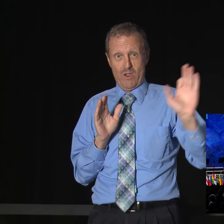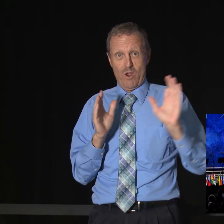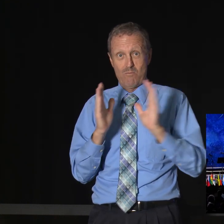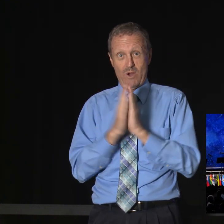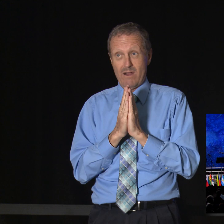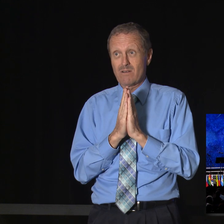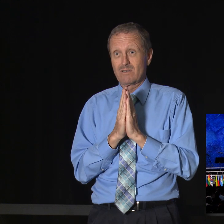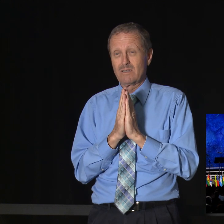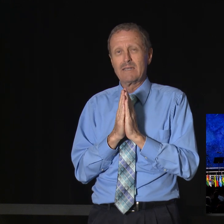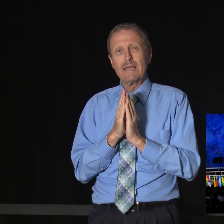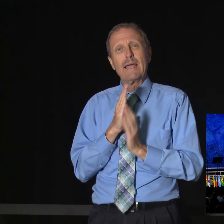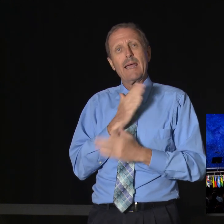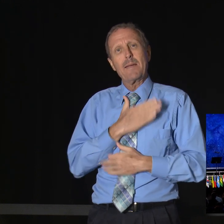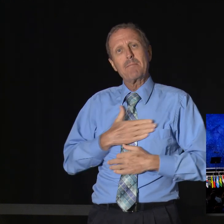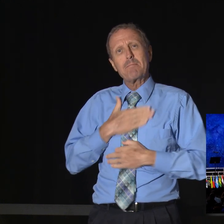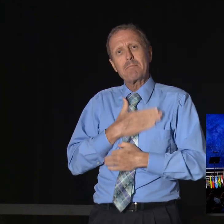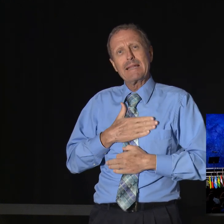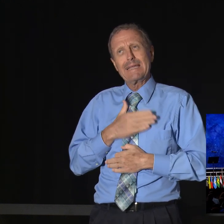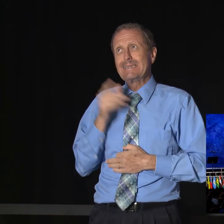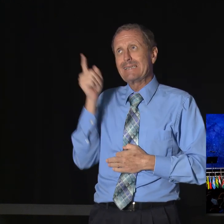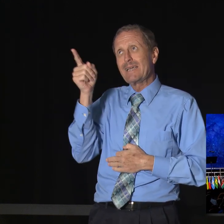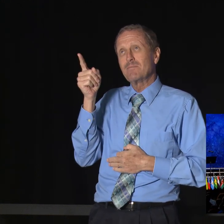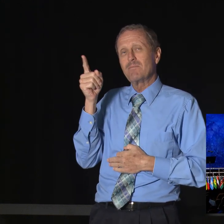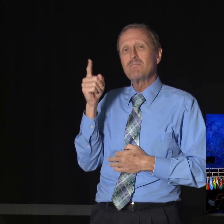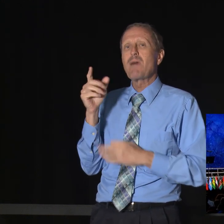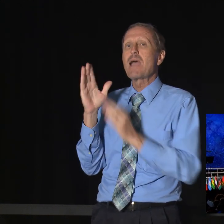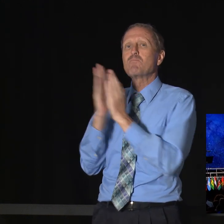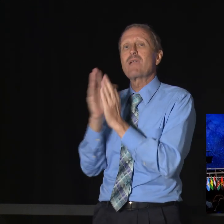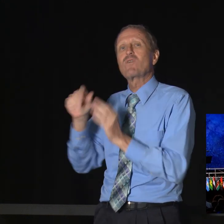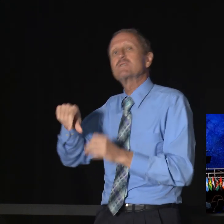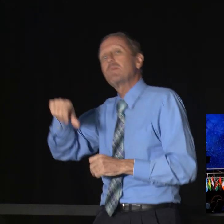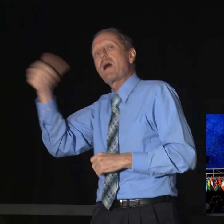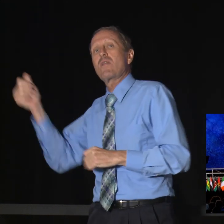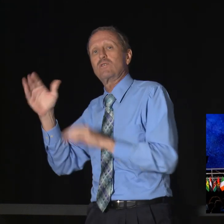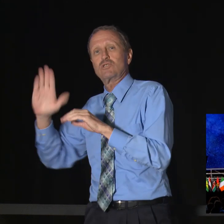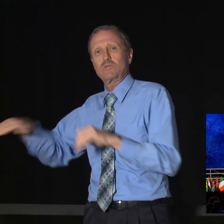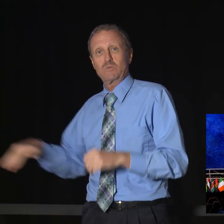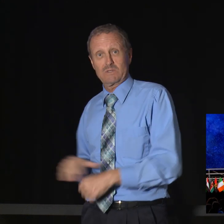Please him by praying for someone else's children.